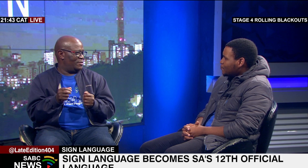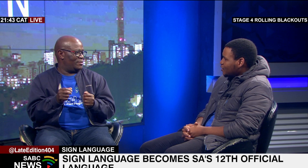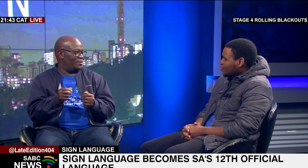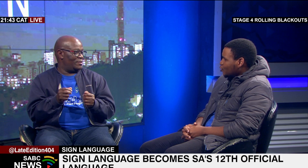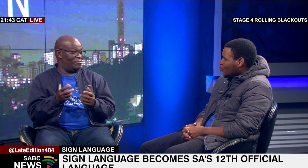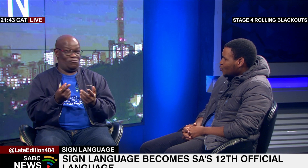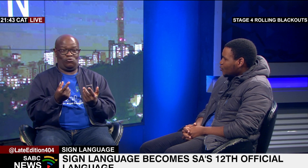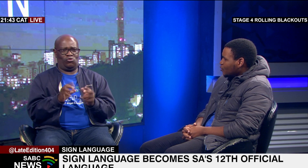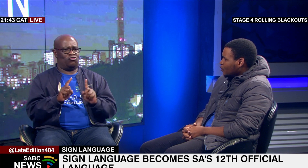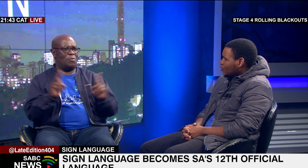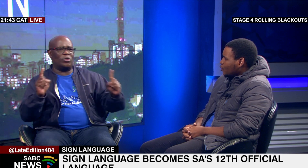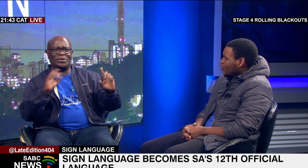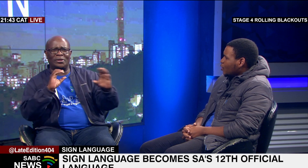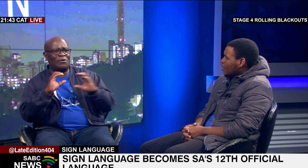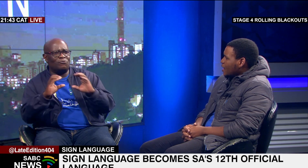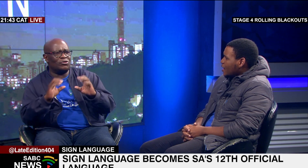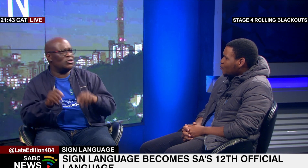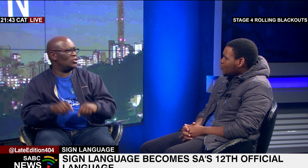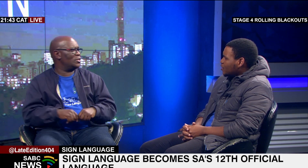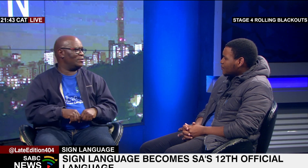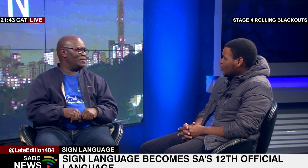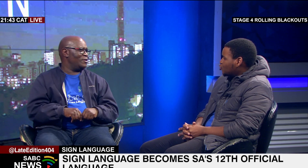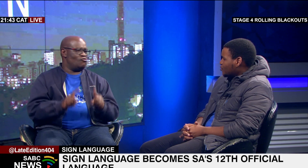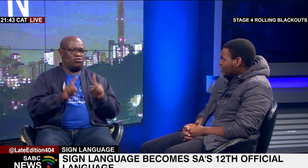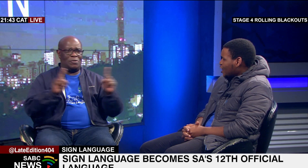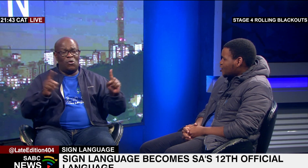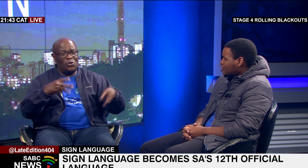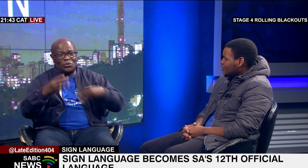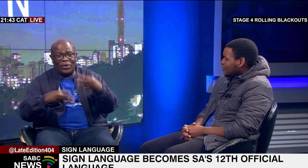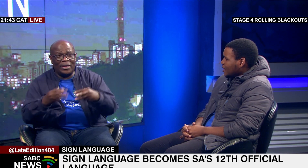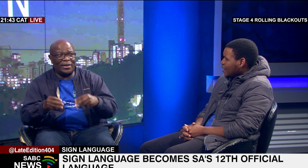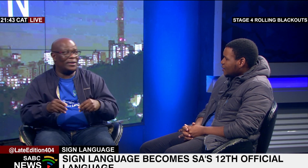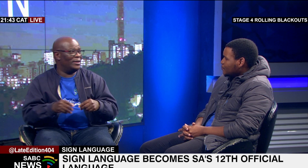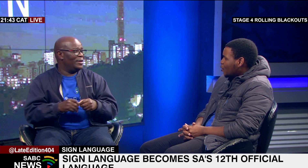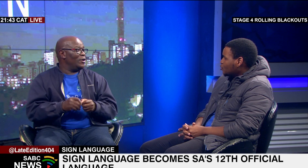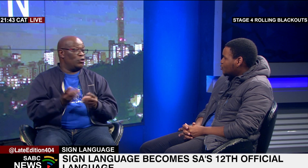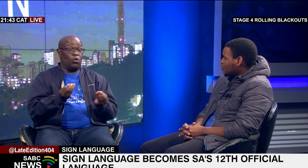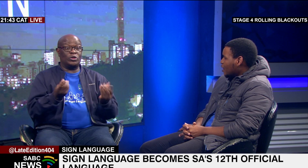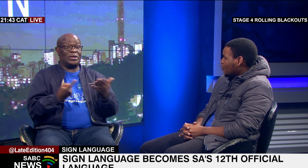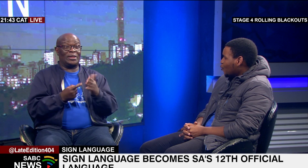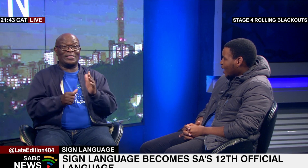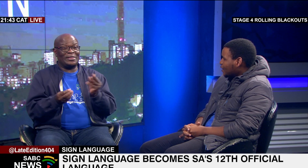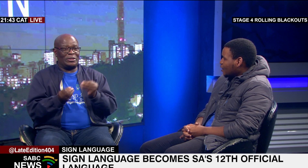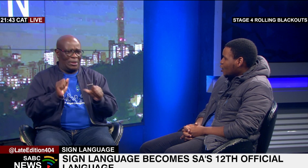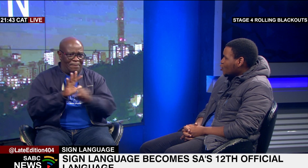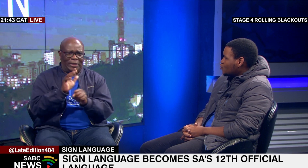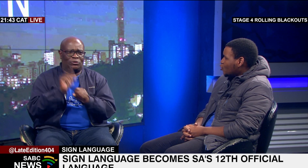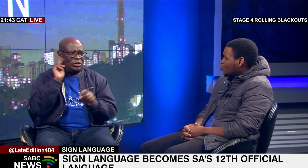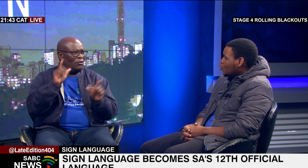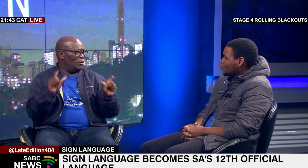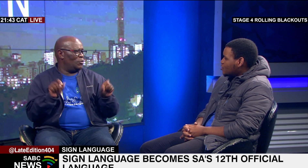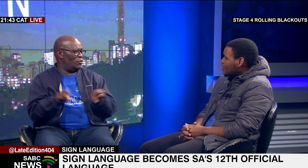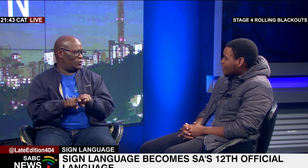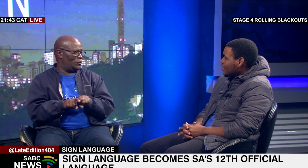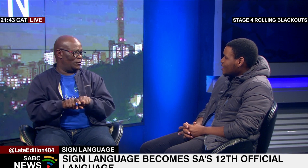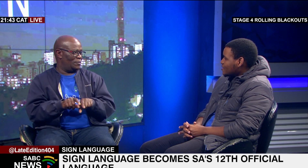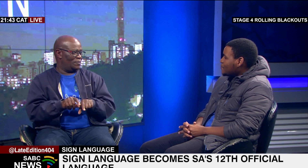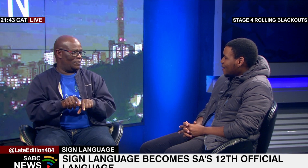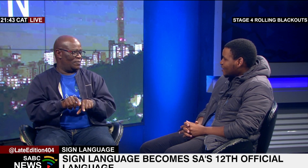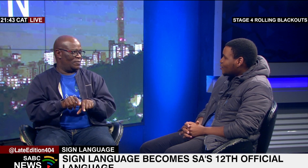important role with remote communication, remote work. So those things impacted on